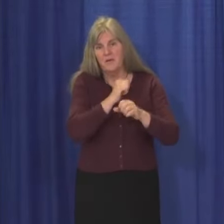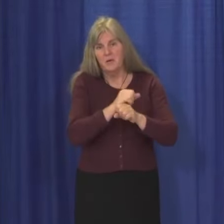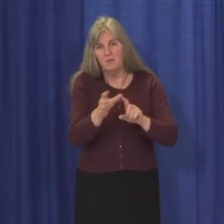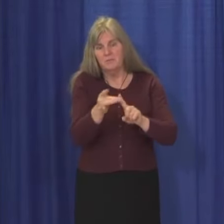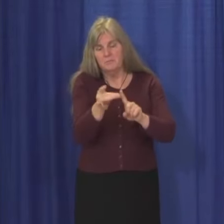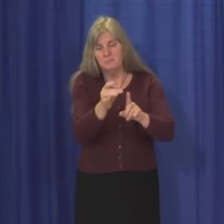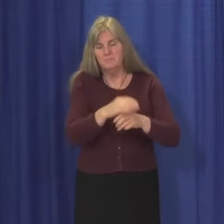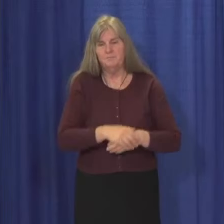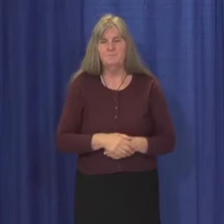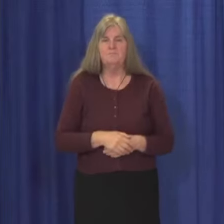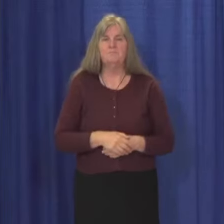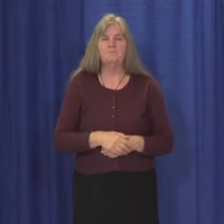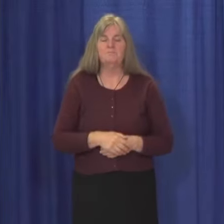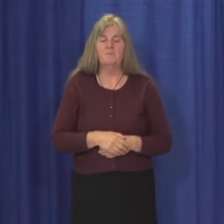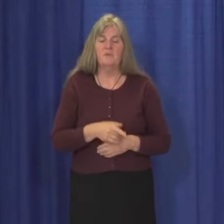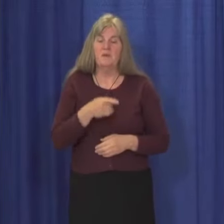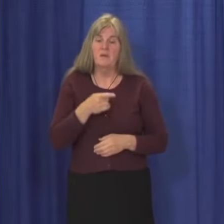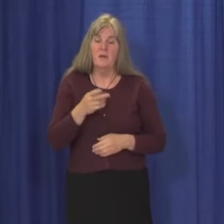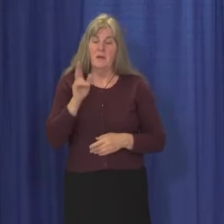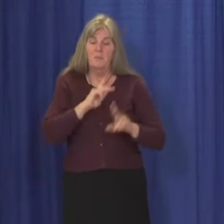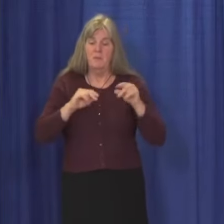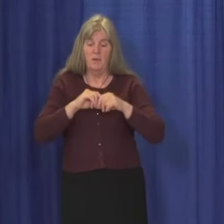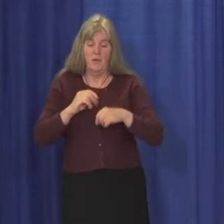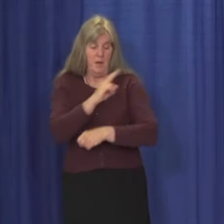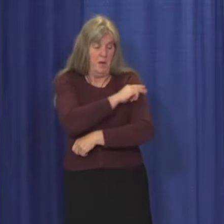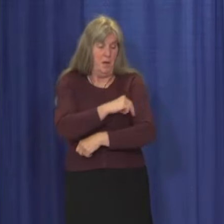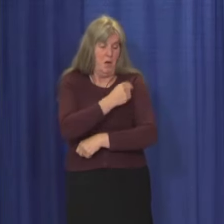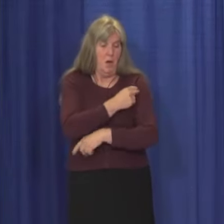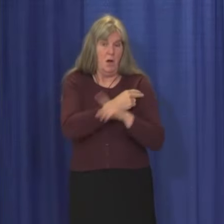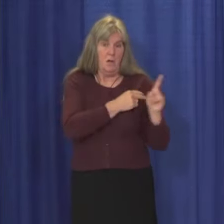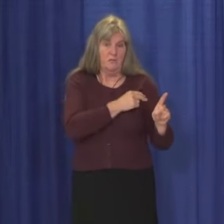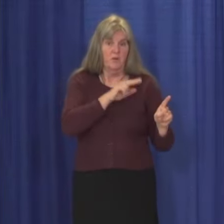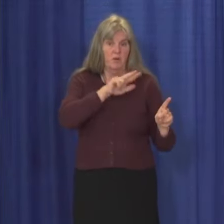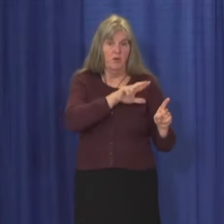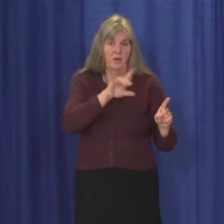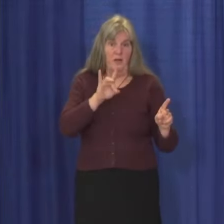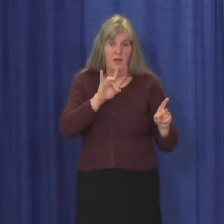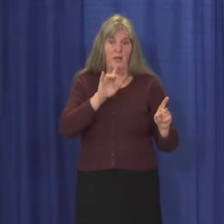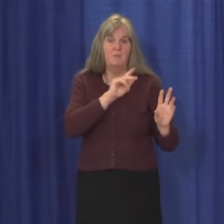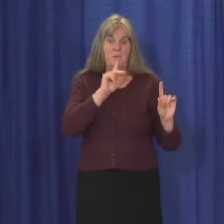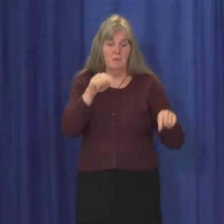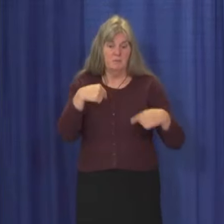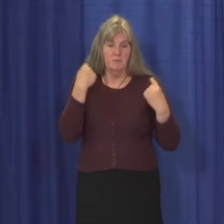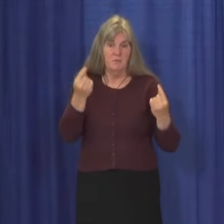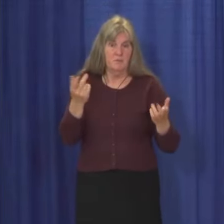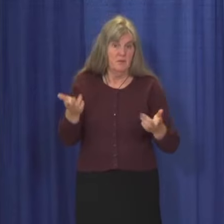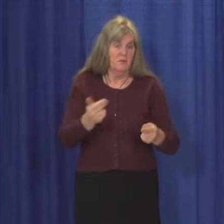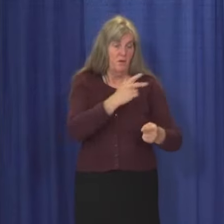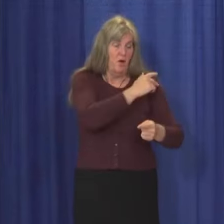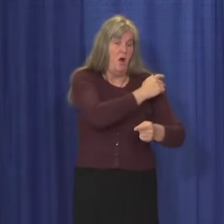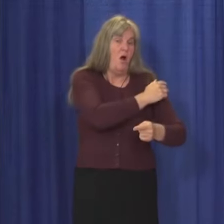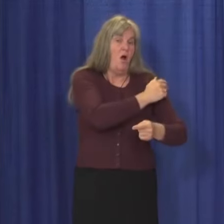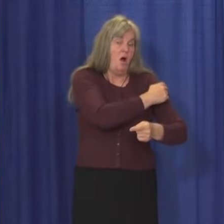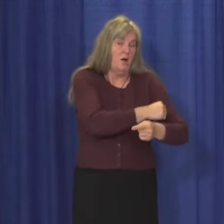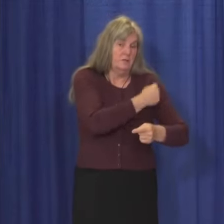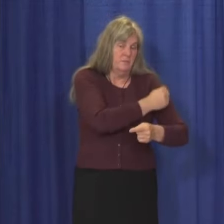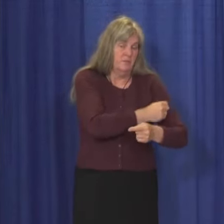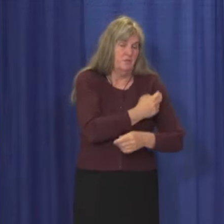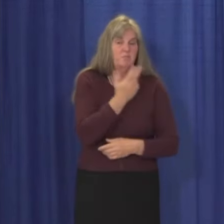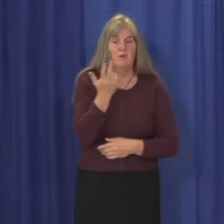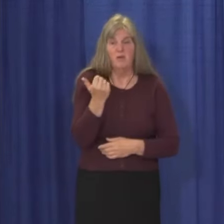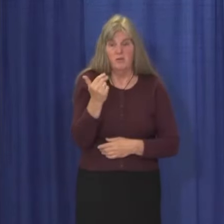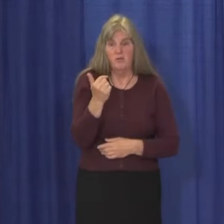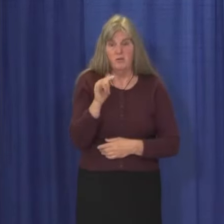As of yesterday, the numbers of people in hospital, as I said, 38 people have been admitted to hospital and 13 have had